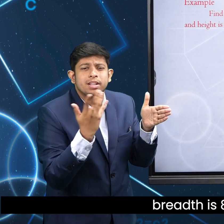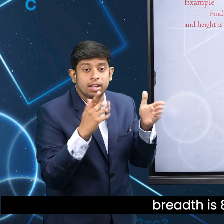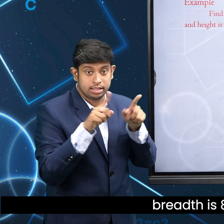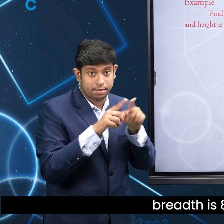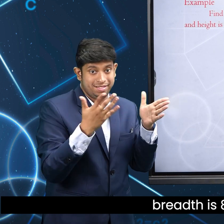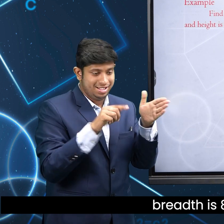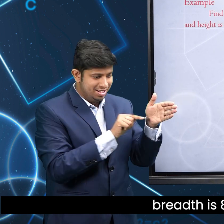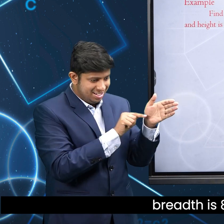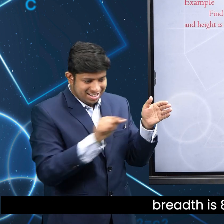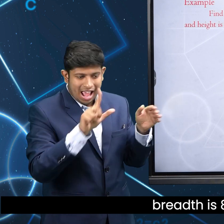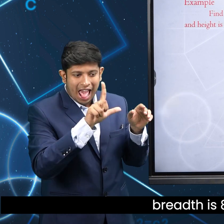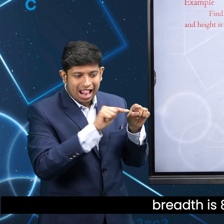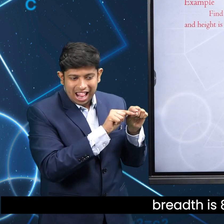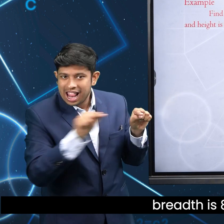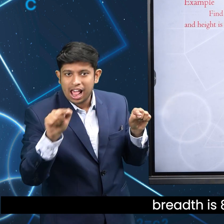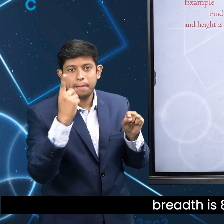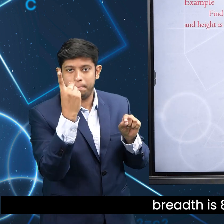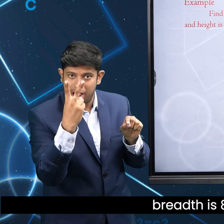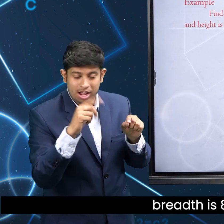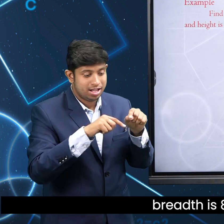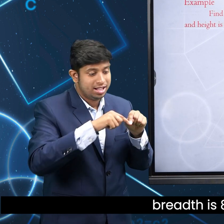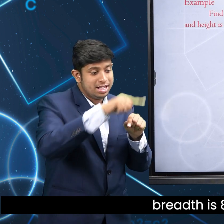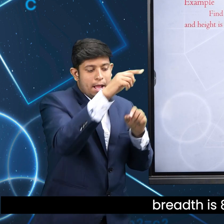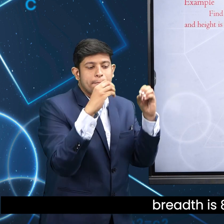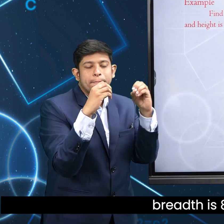meters, breadth is 8 meters and height is 10 meters.